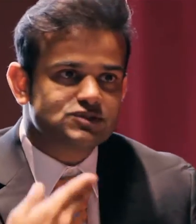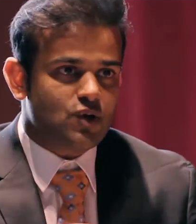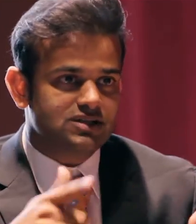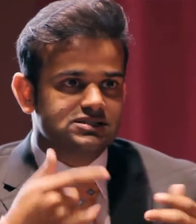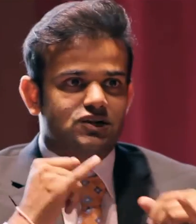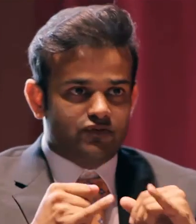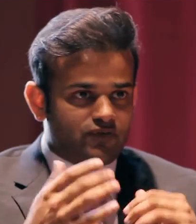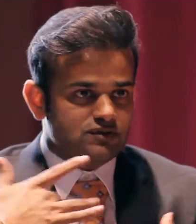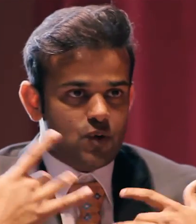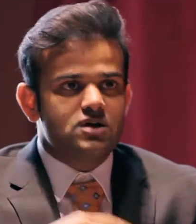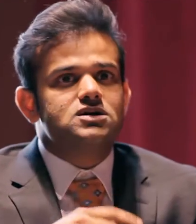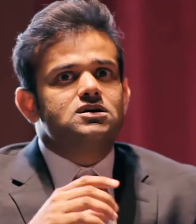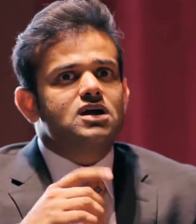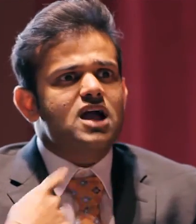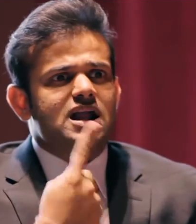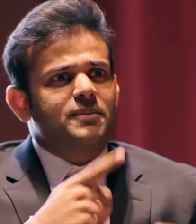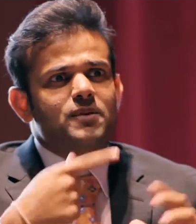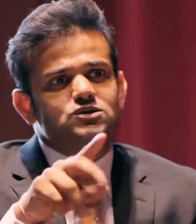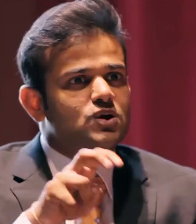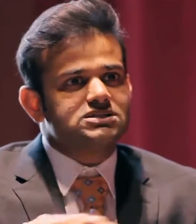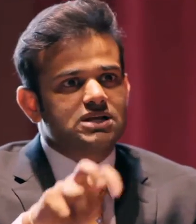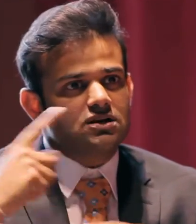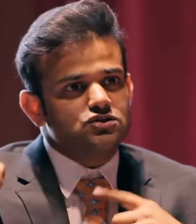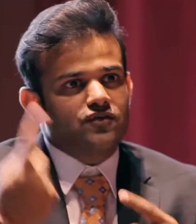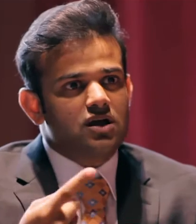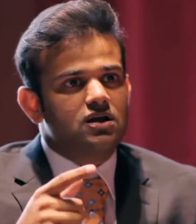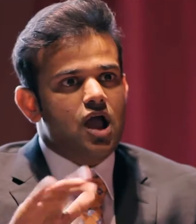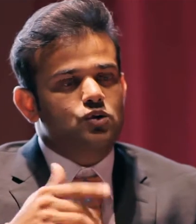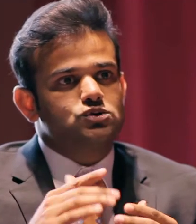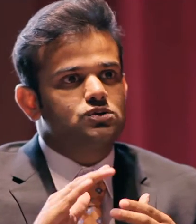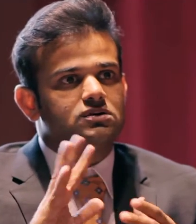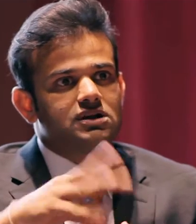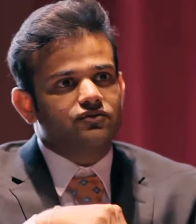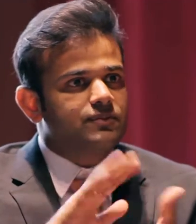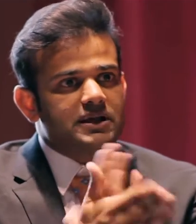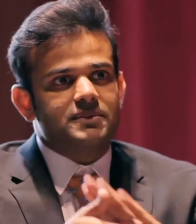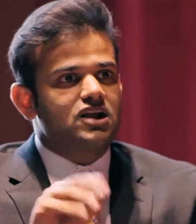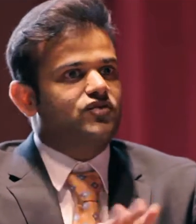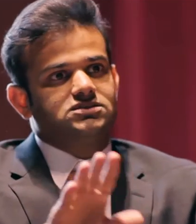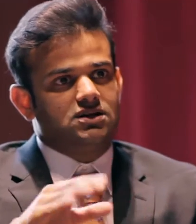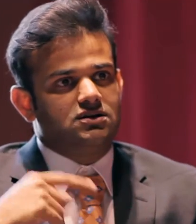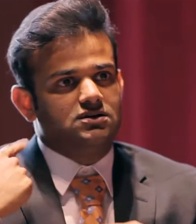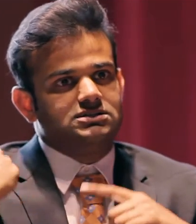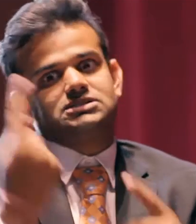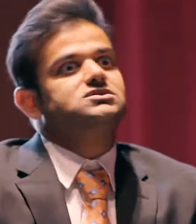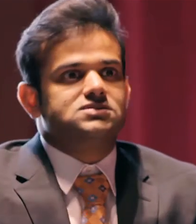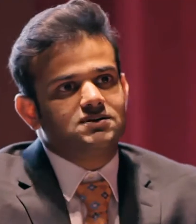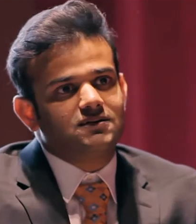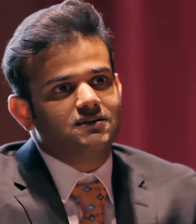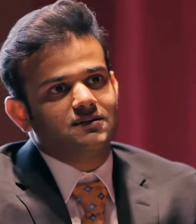So thank you so much for joining us. So tell me about your journey becoming